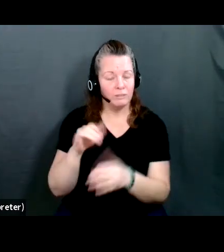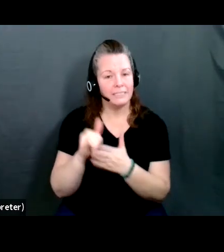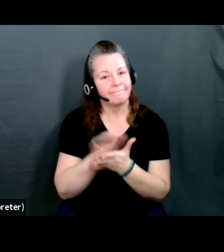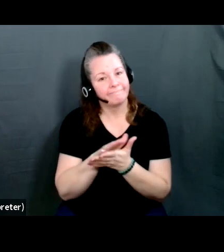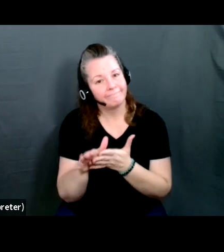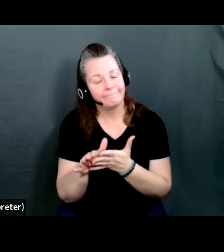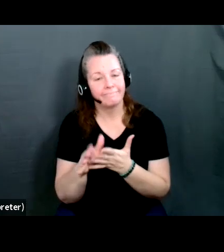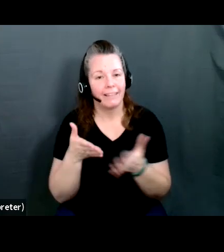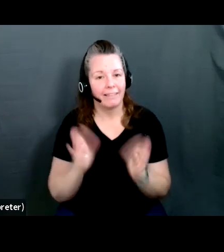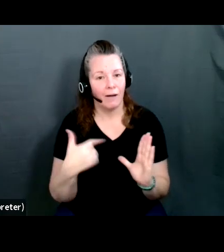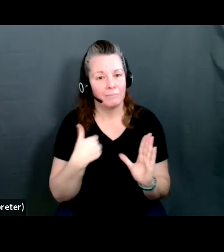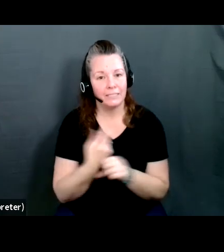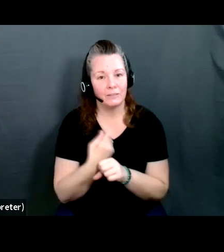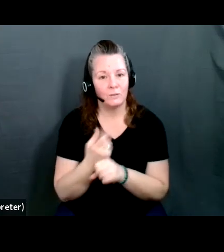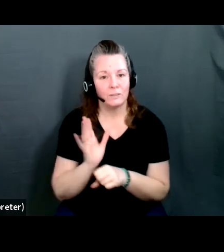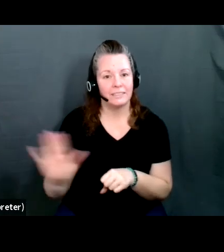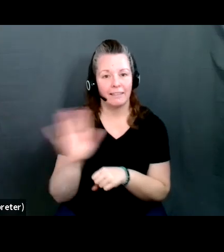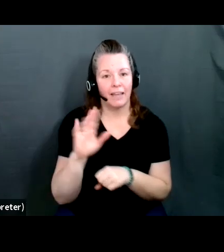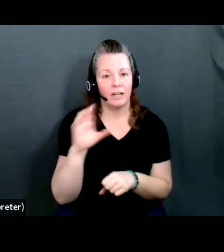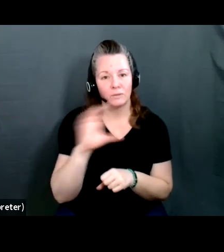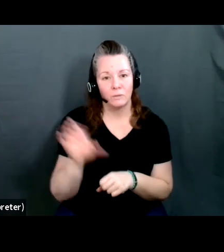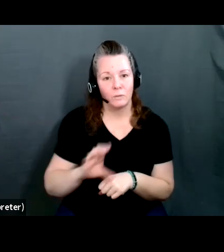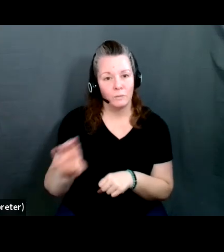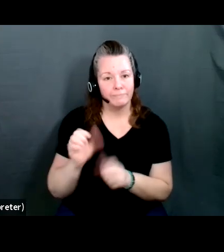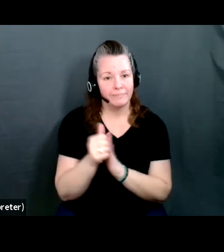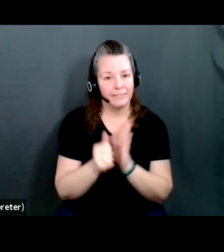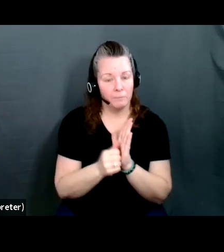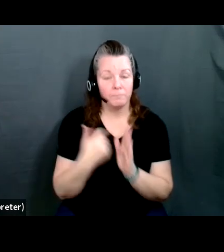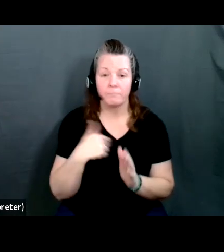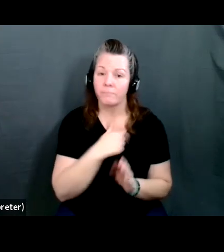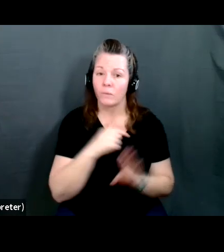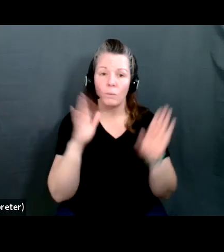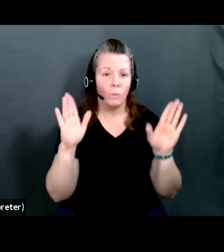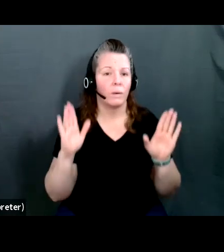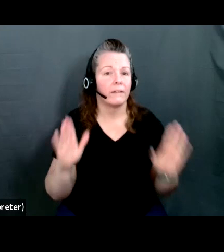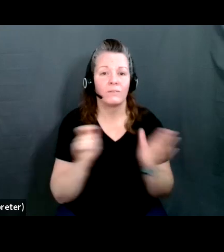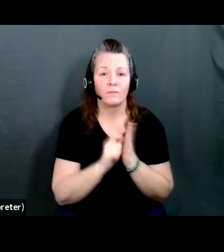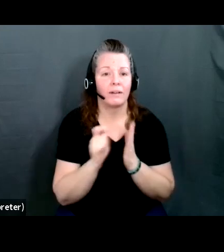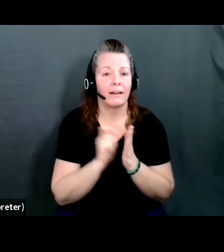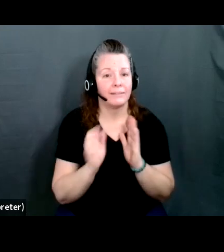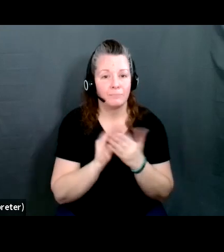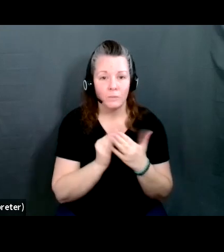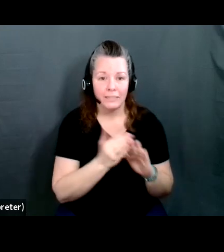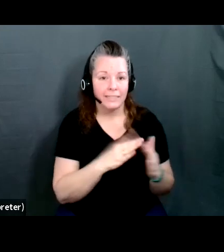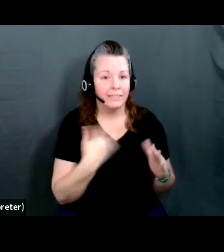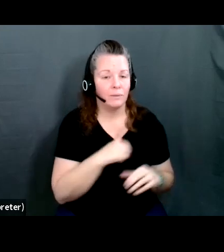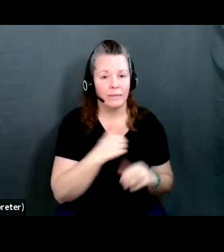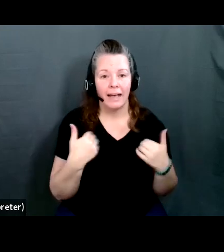use their Zoom account. And we're a wonderful writing community. We have folks